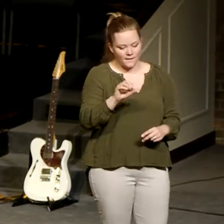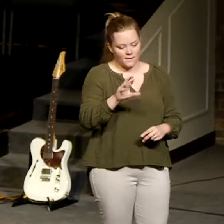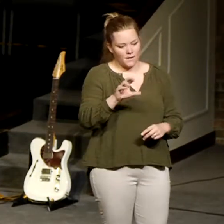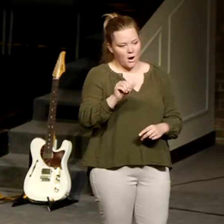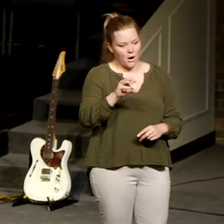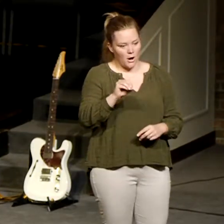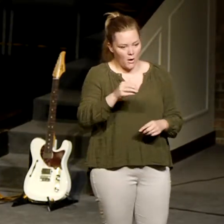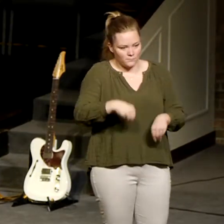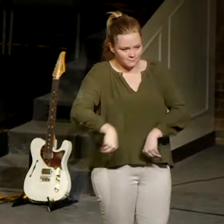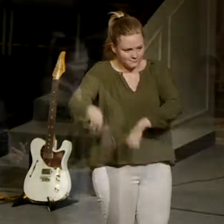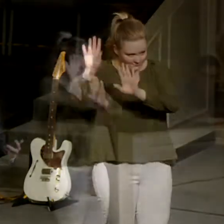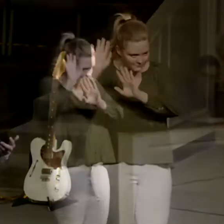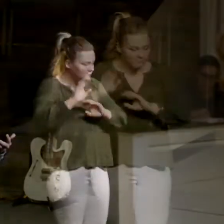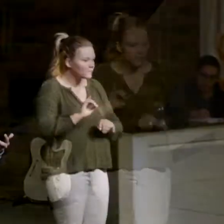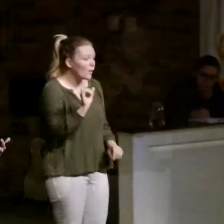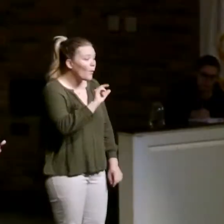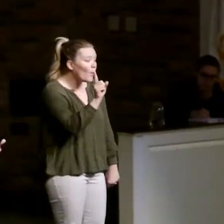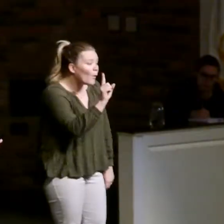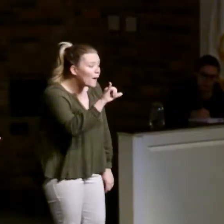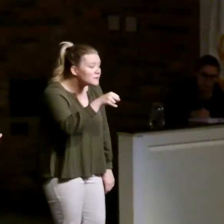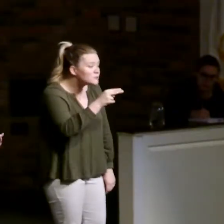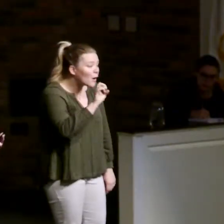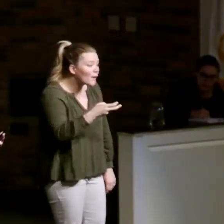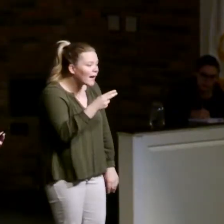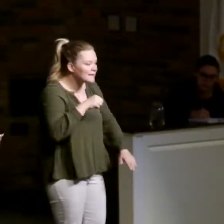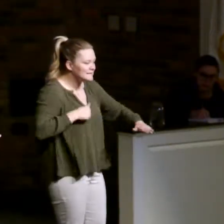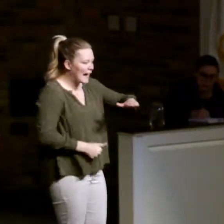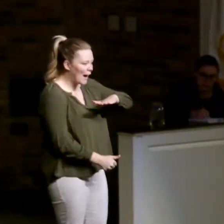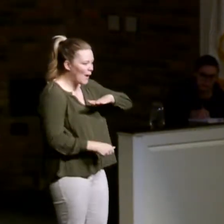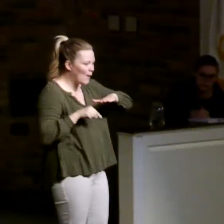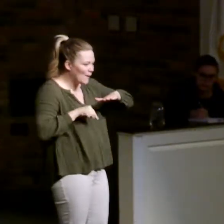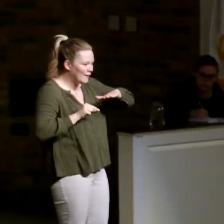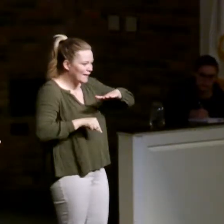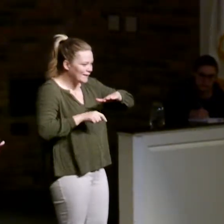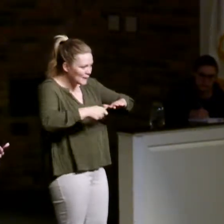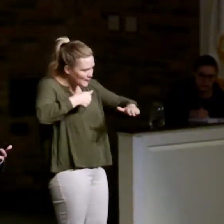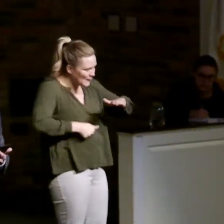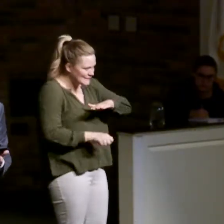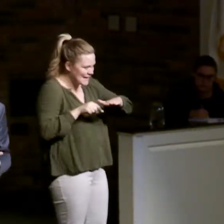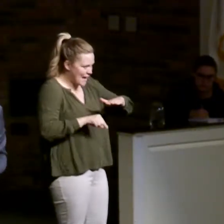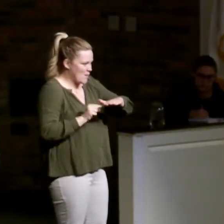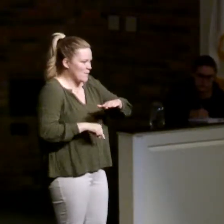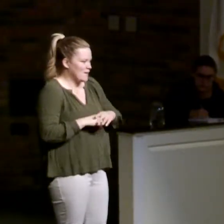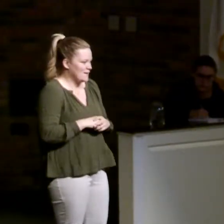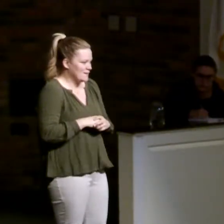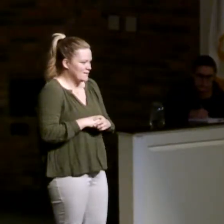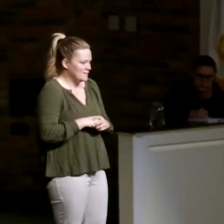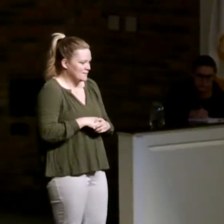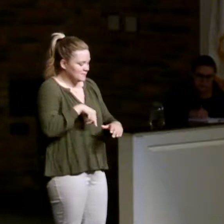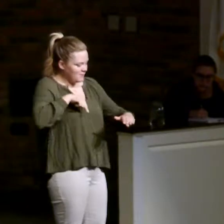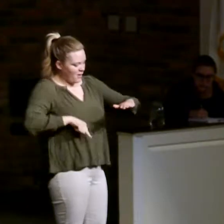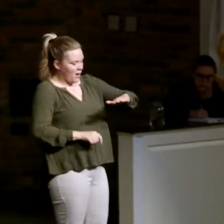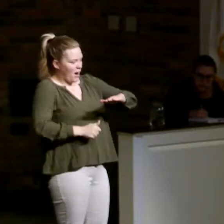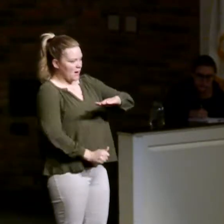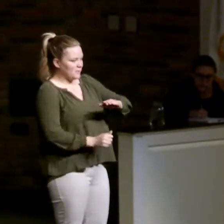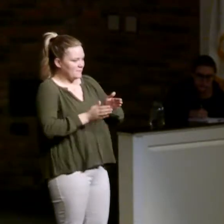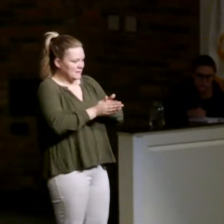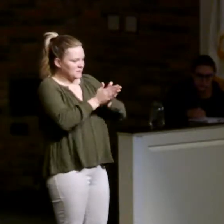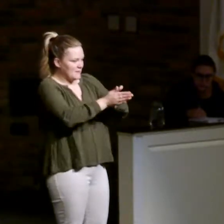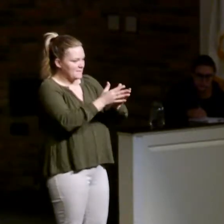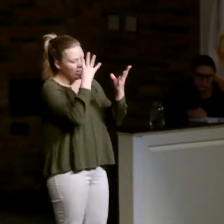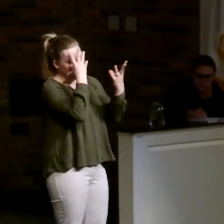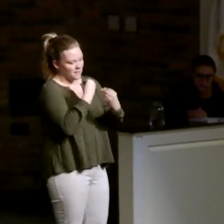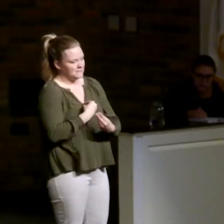cargo. Where's Jonah? He'd gone down. Jonah had gone down to the inner part of the ship and laid down and was fast